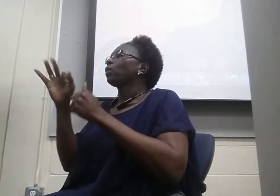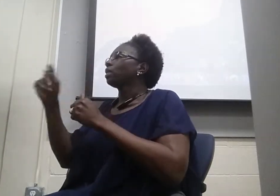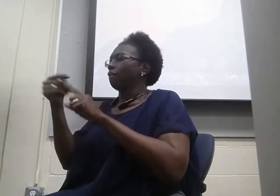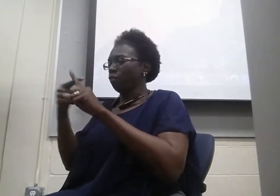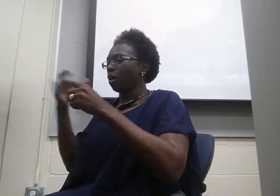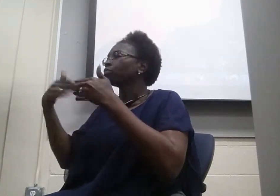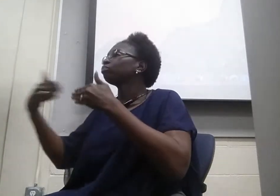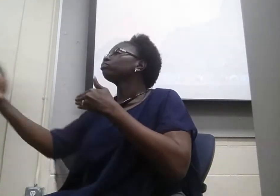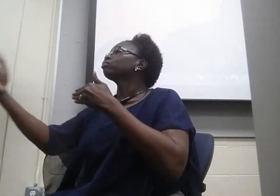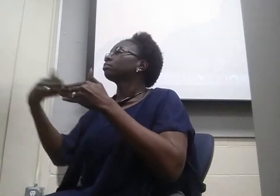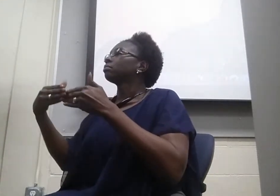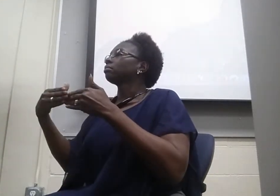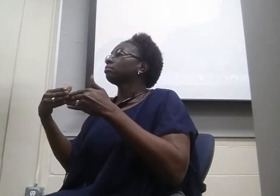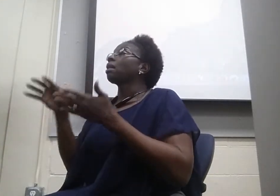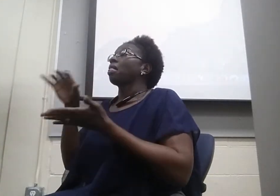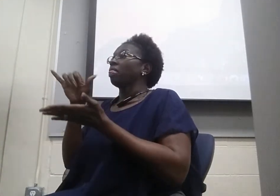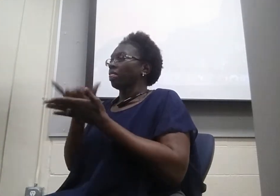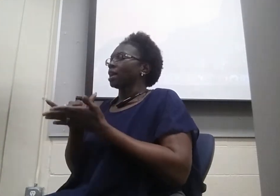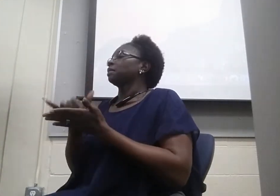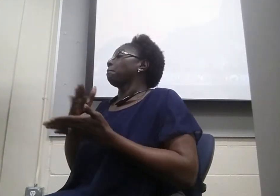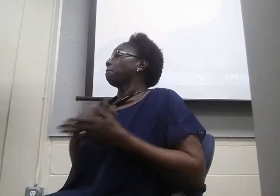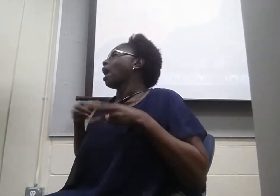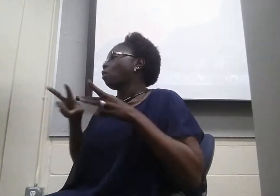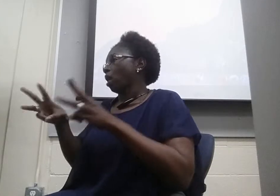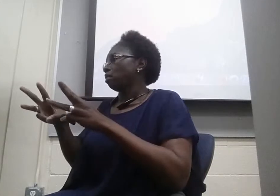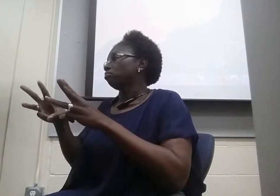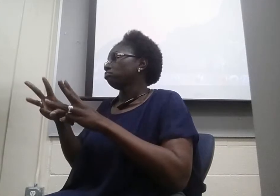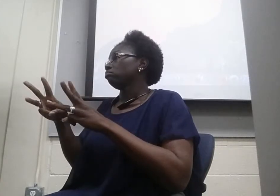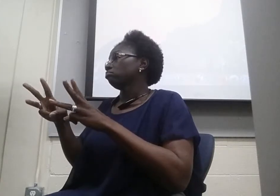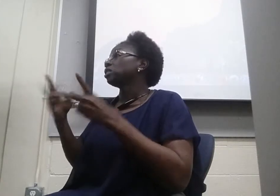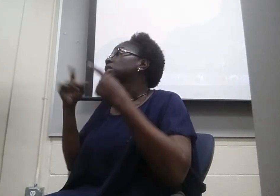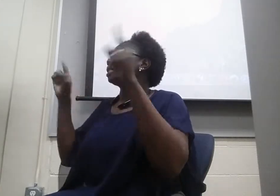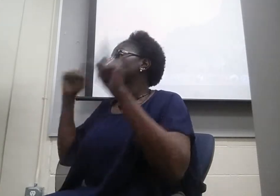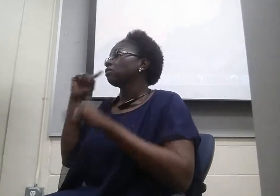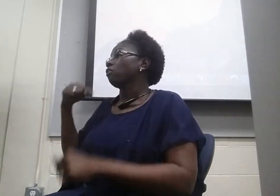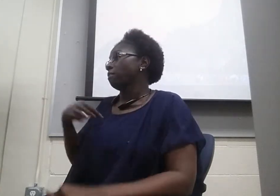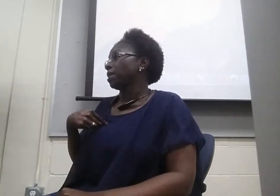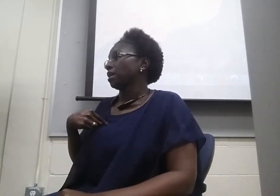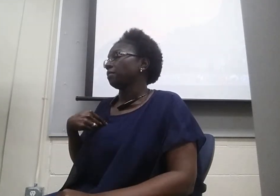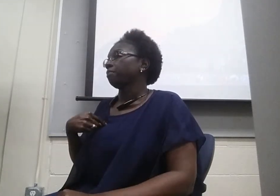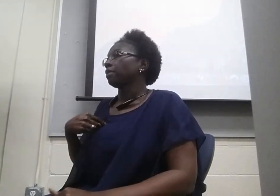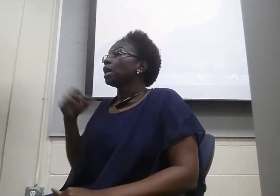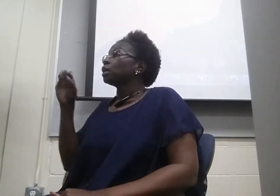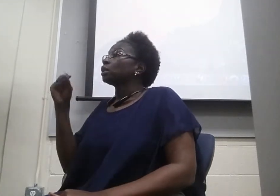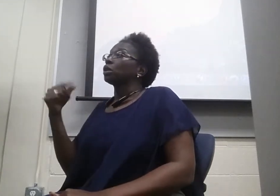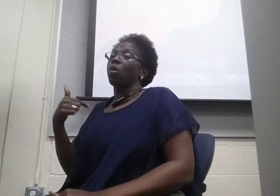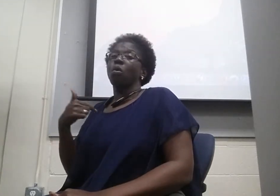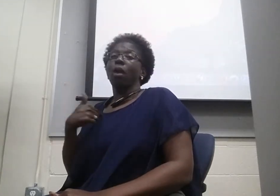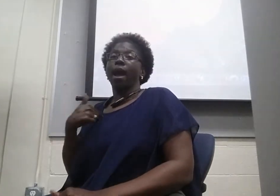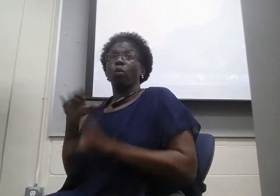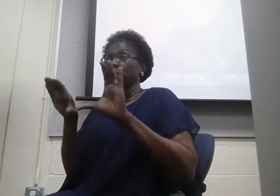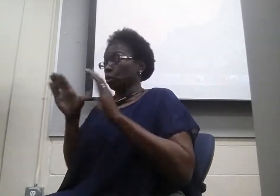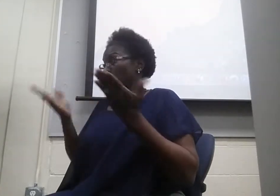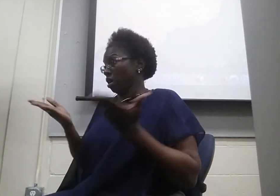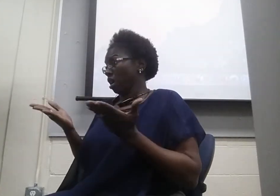Okay? That's the device that works for me. That's so I'll do it here where I can work very freely and I don't have to